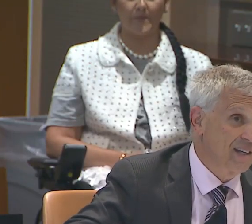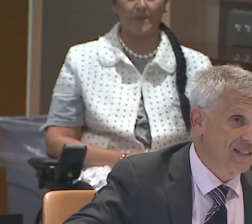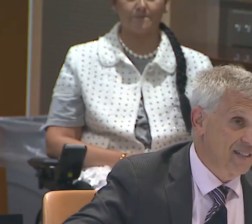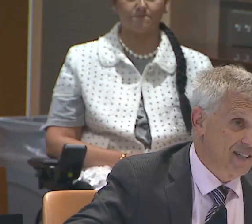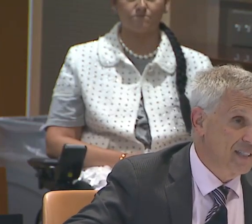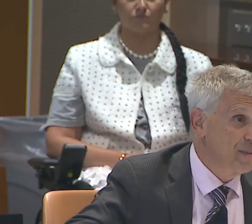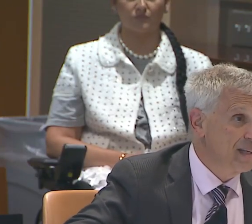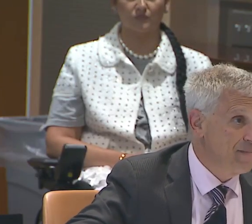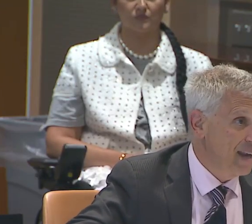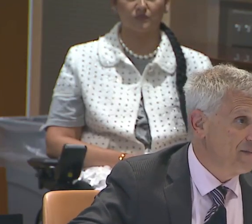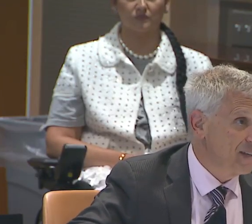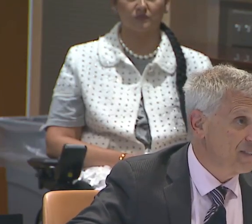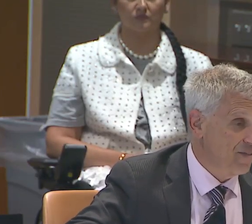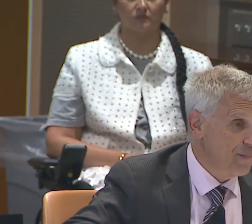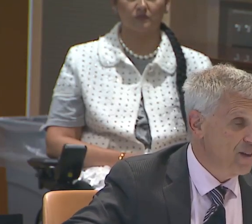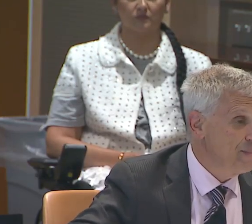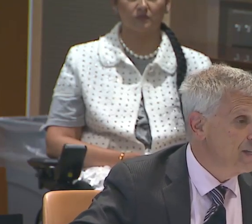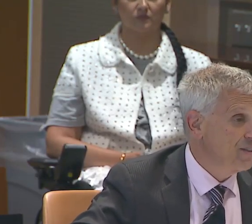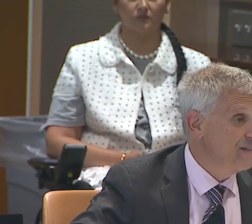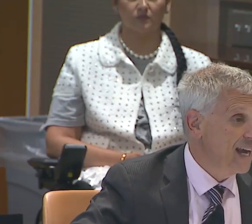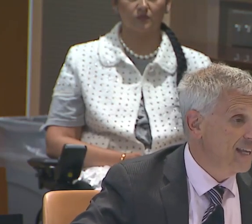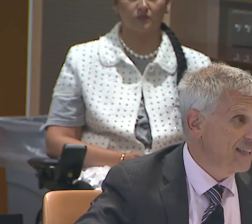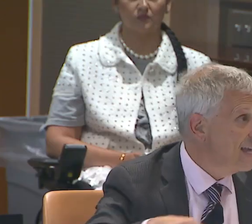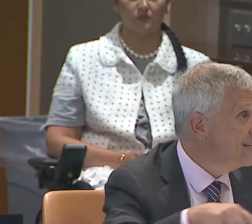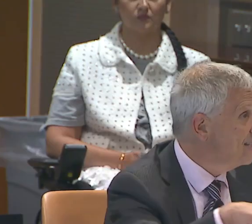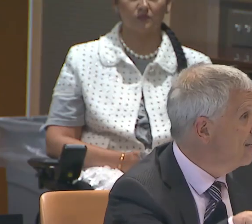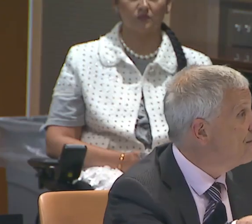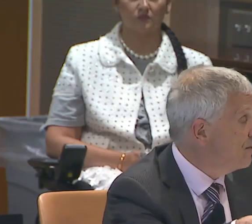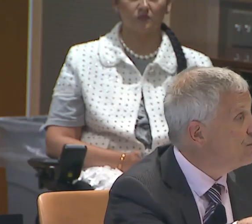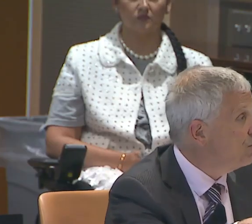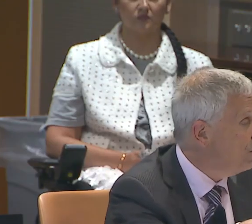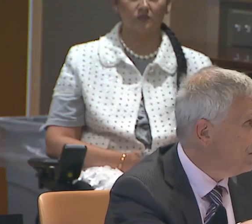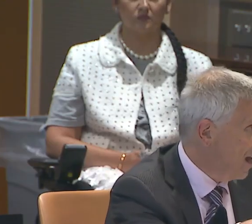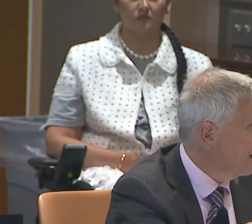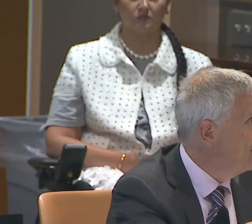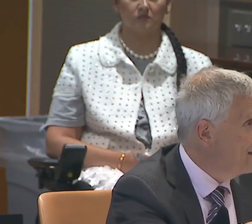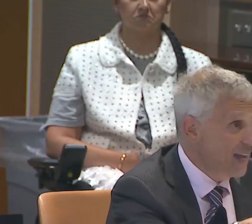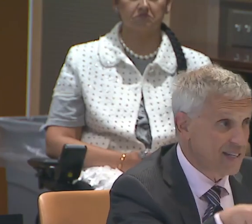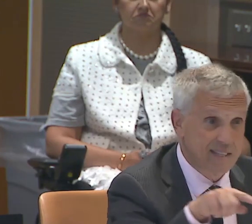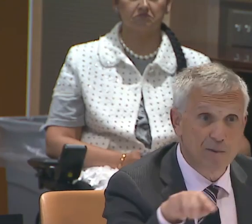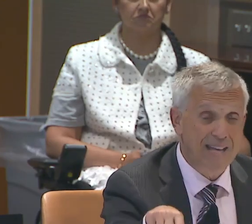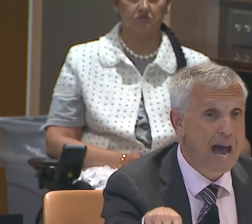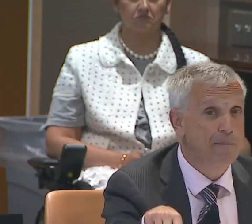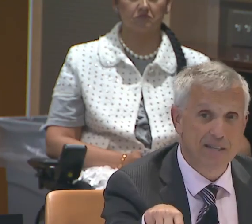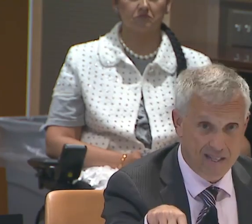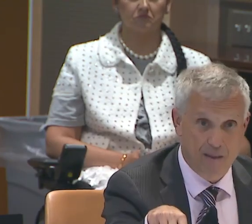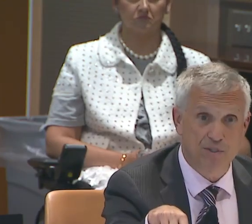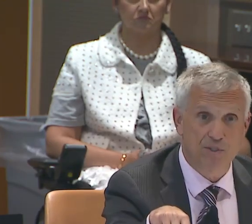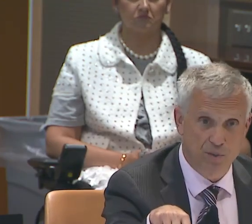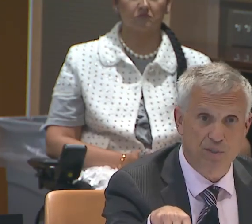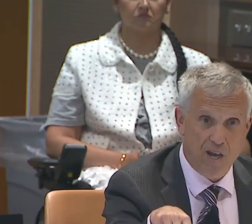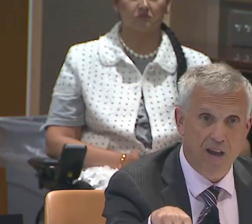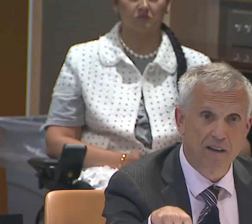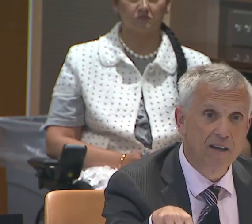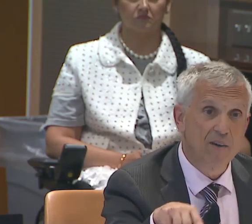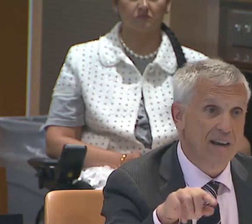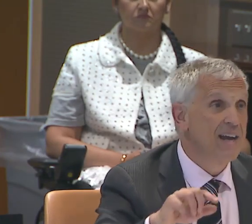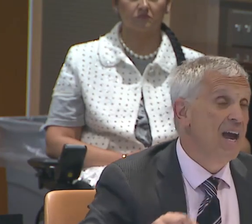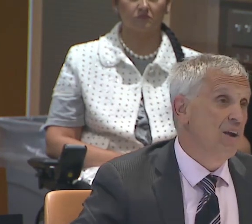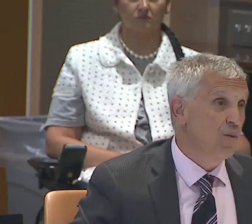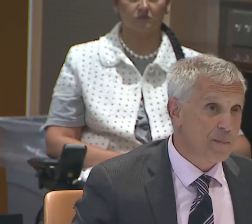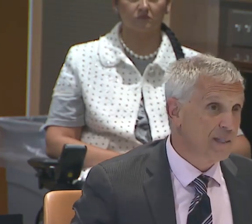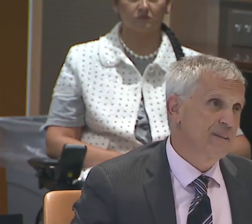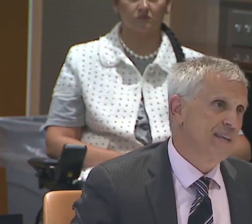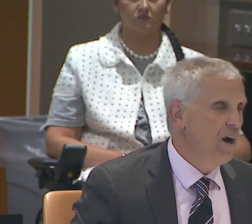getting disability benefits from their administrative data, they can see if they're in school or not. They can see what's happening to them in school or not,